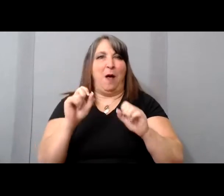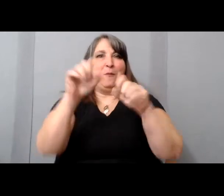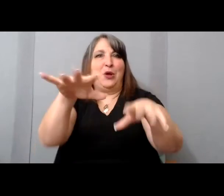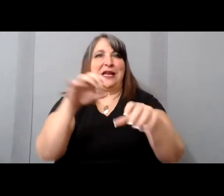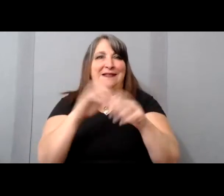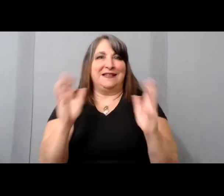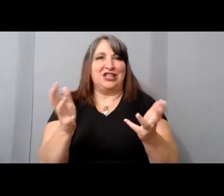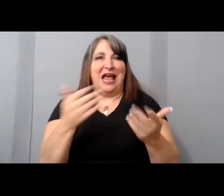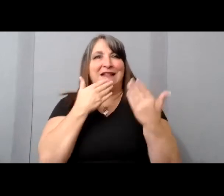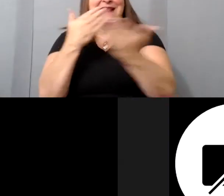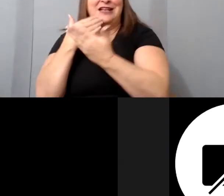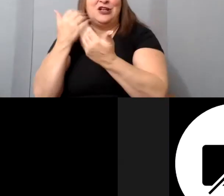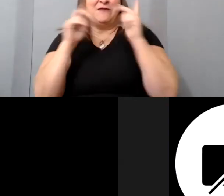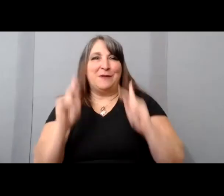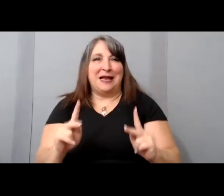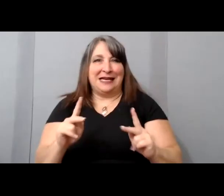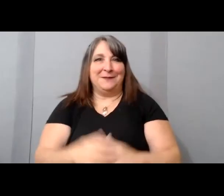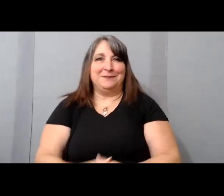everybody.